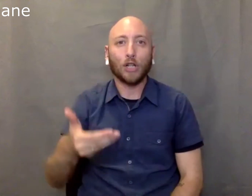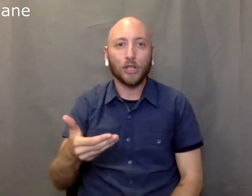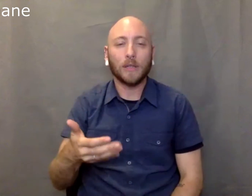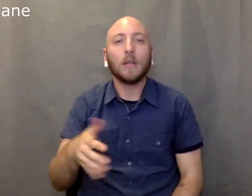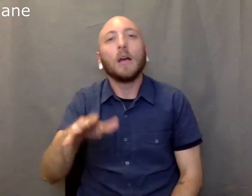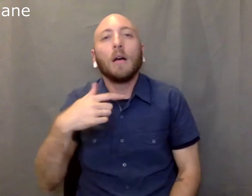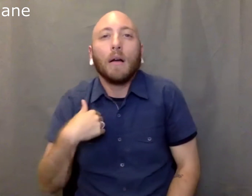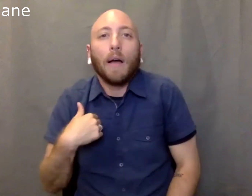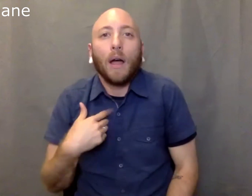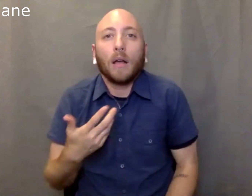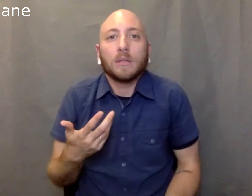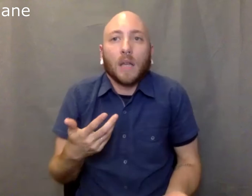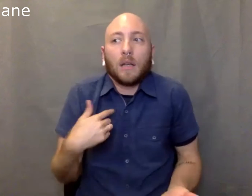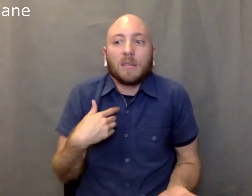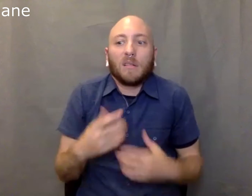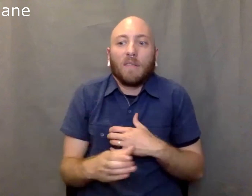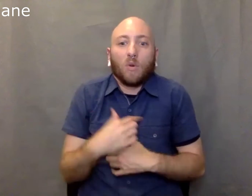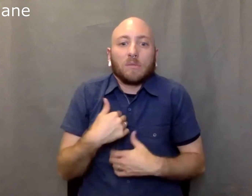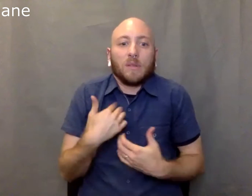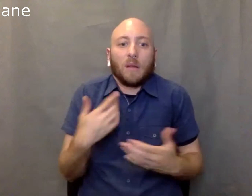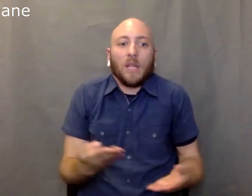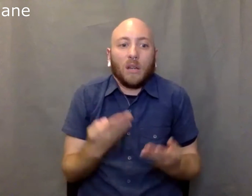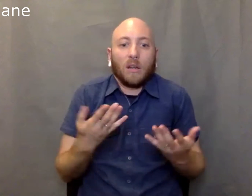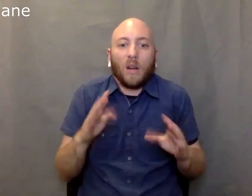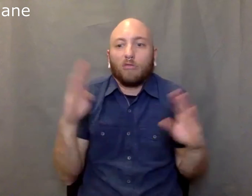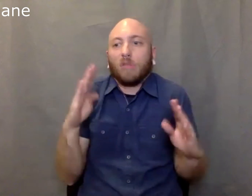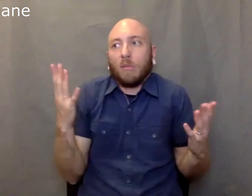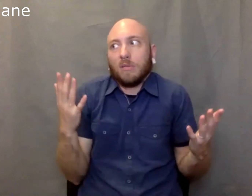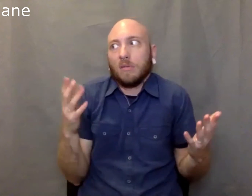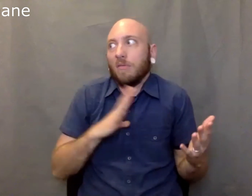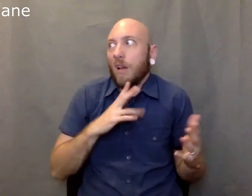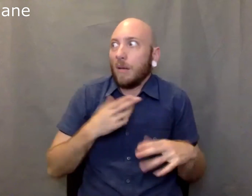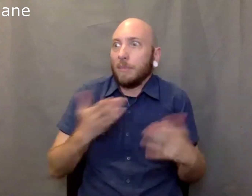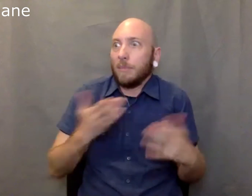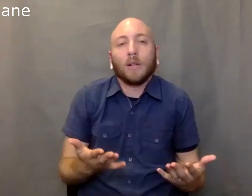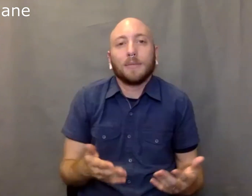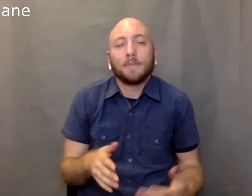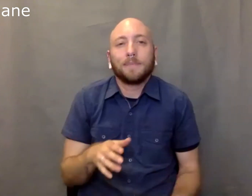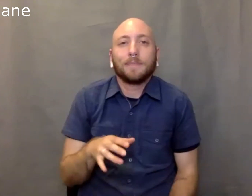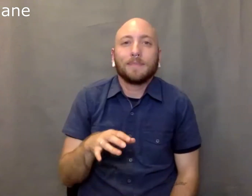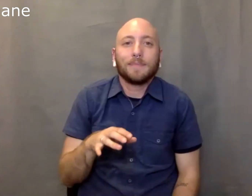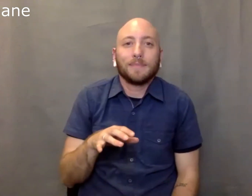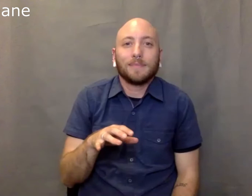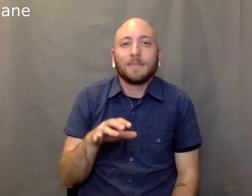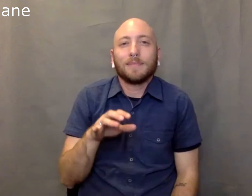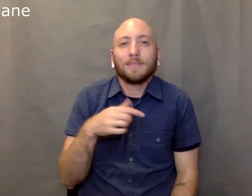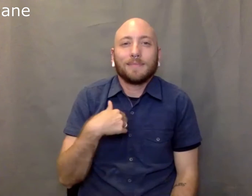rehab told me to come, and I don't want to get in trouble. And I kind of did like that same thing where I didn't really